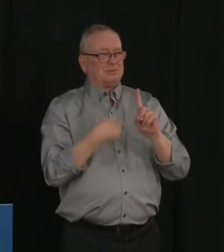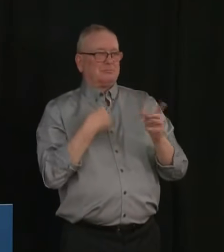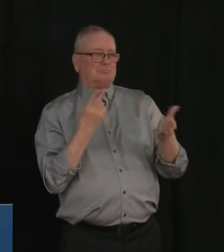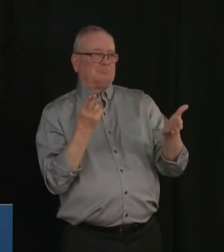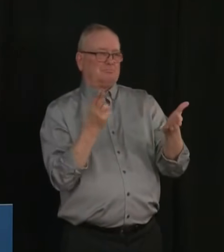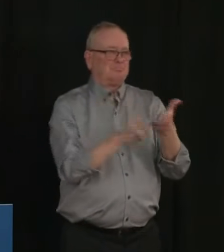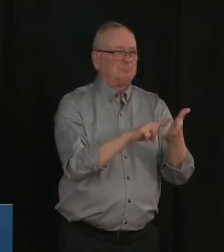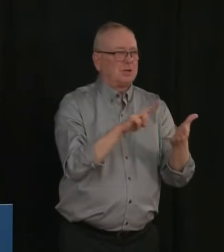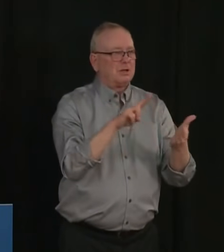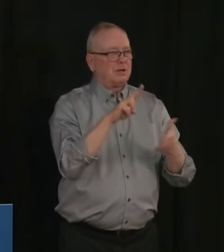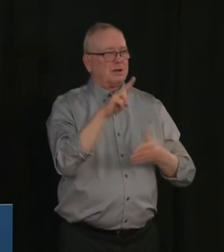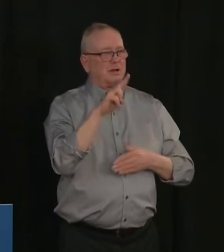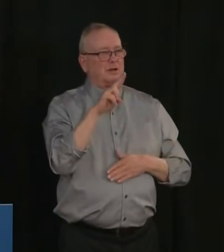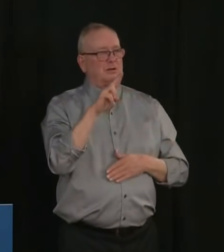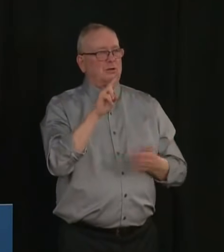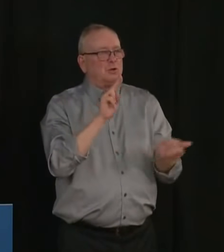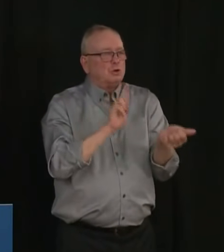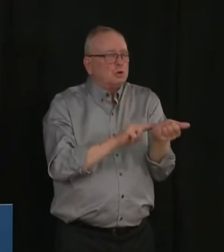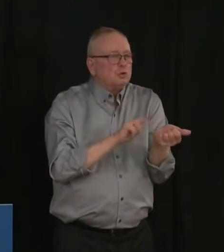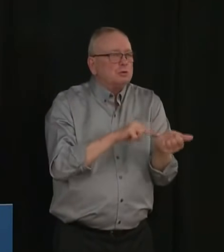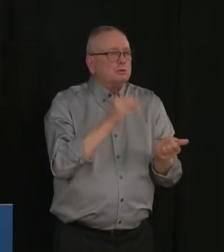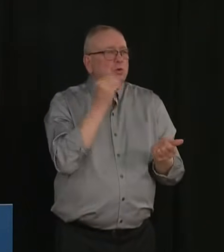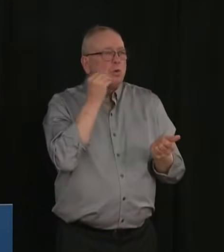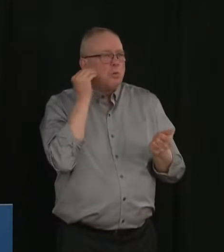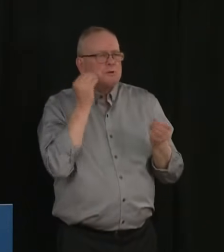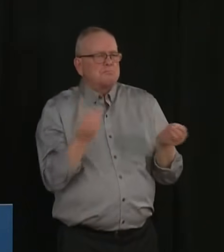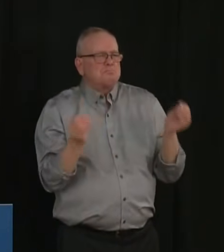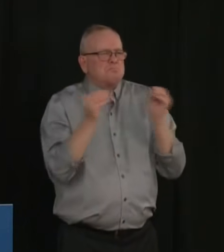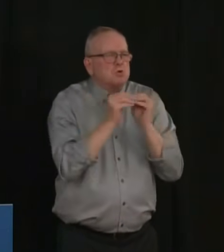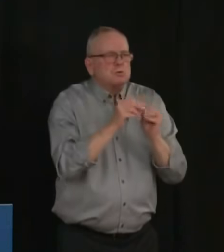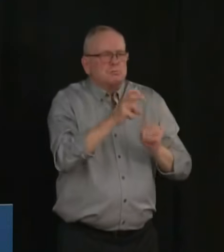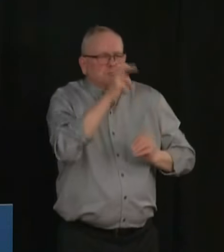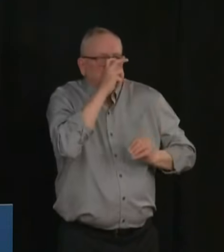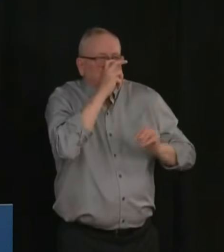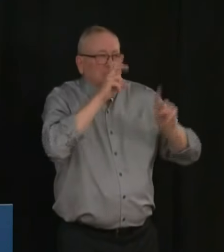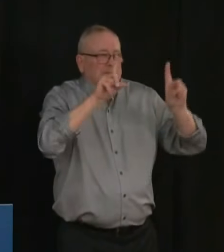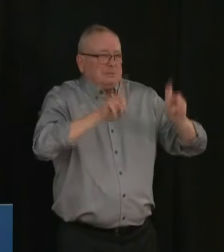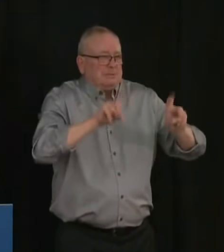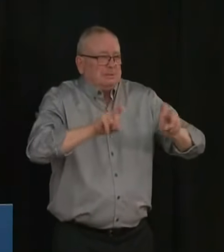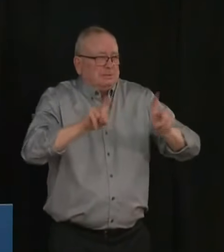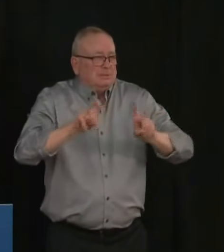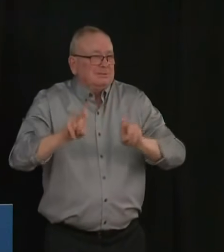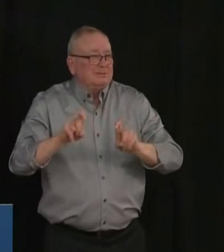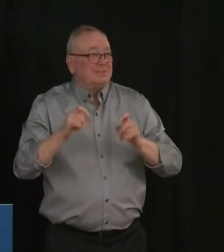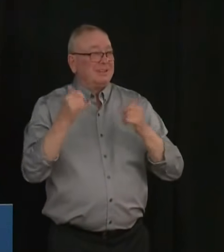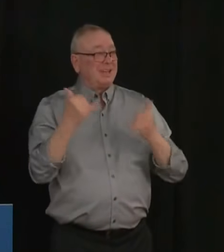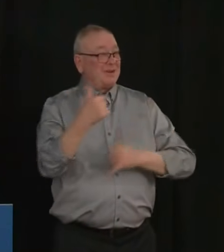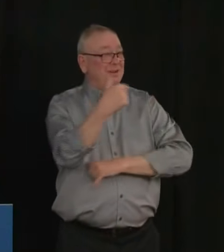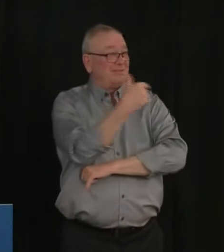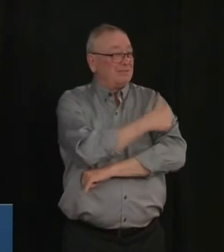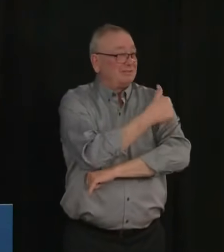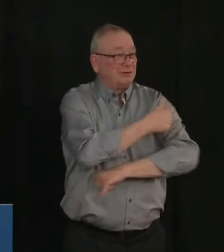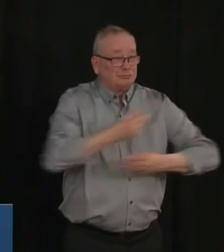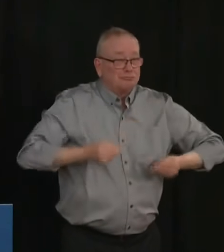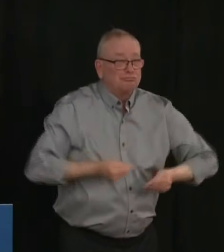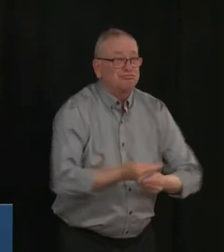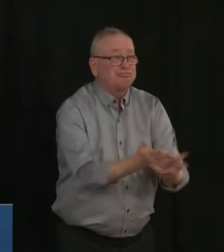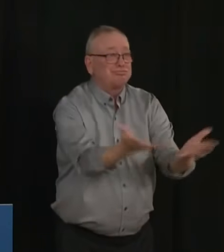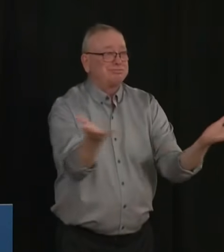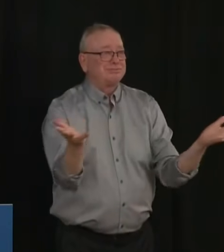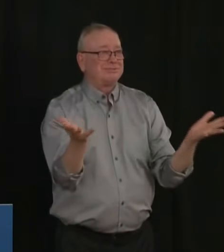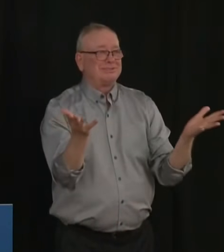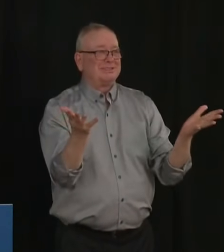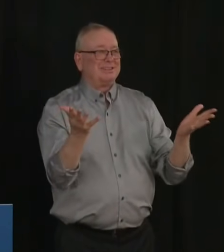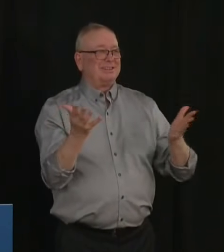variant outbreaks in continuing care facilities. Thanks to vaccines, we have seen that these additional measures are not necessary